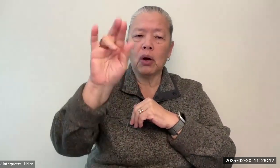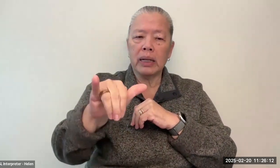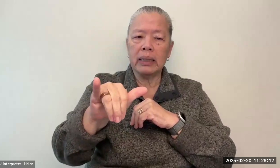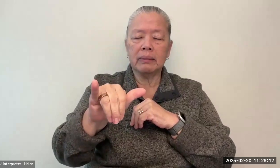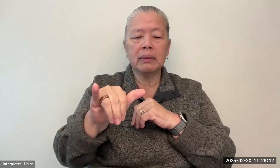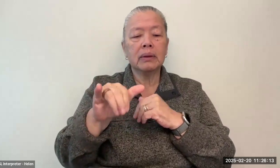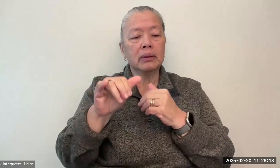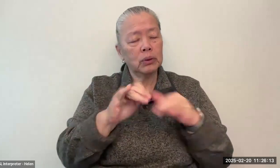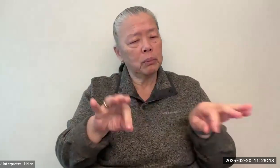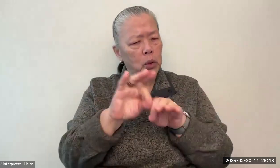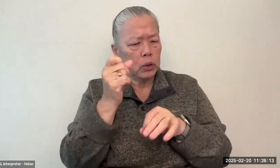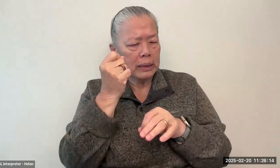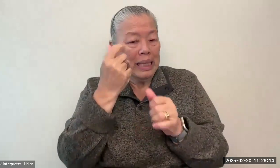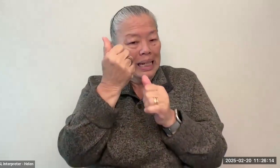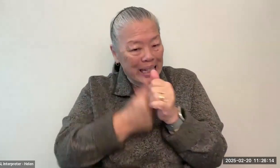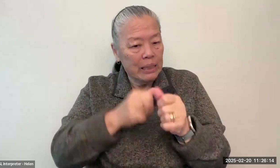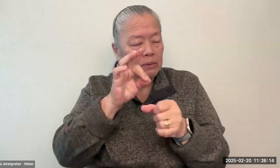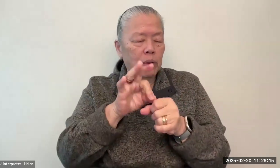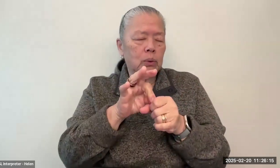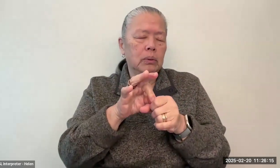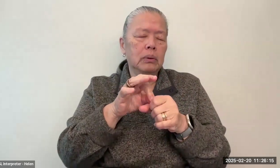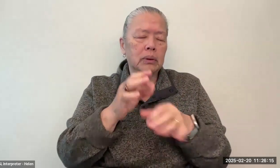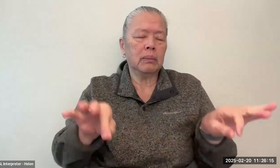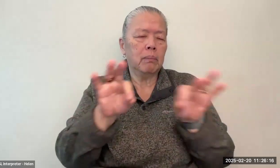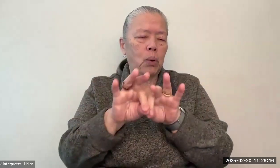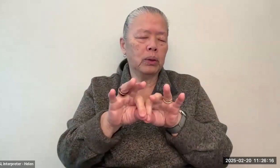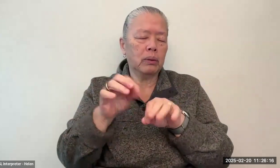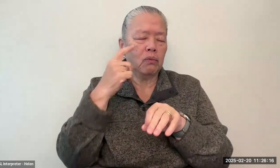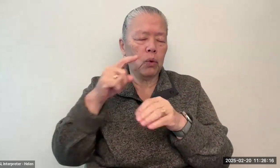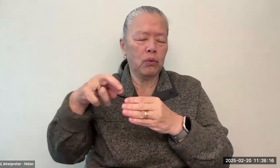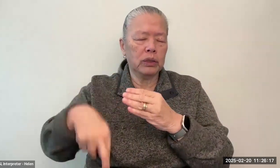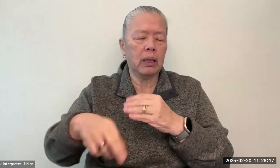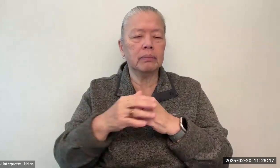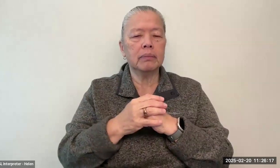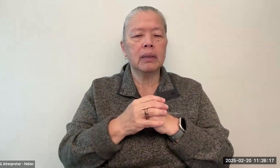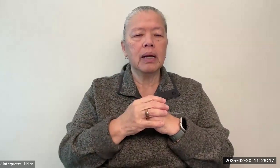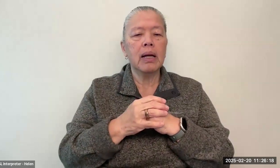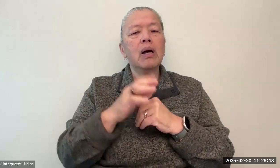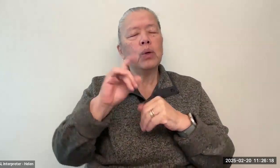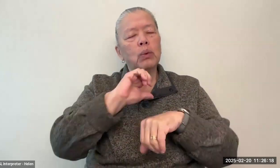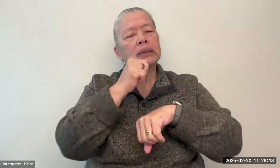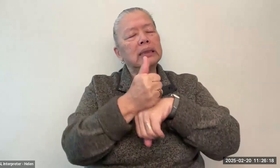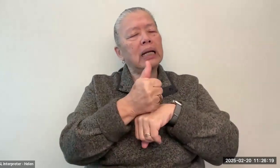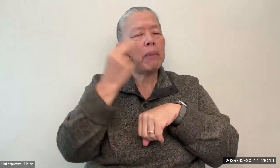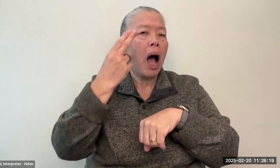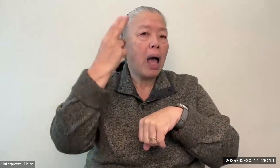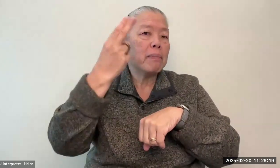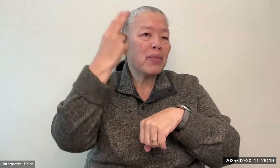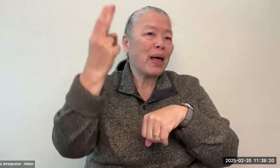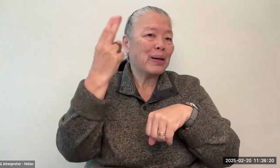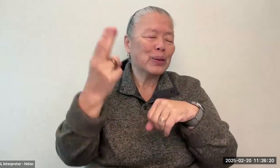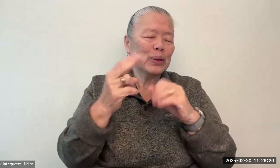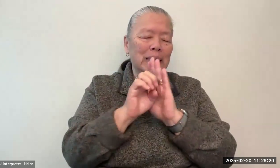overall outcome is essential. The centerpiece of this page will be a hypothetical illustration that emphasizes how